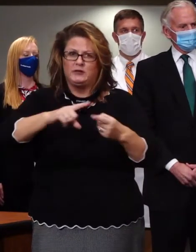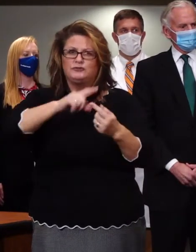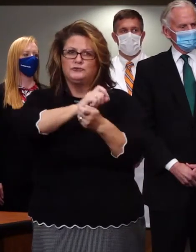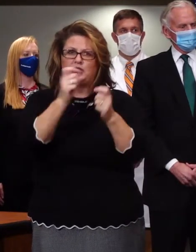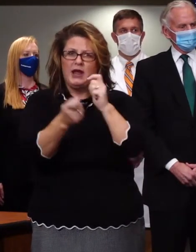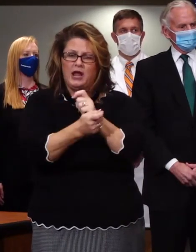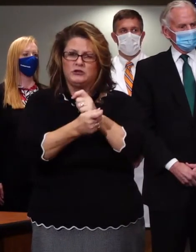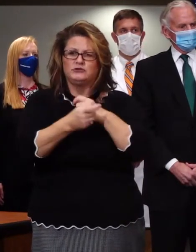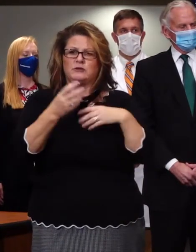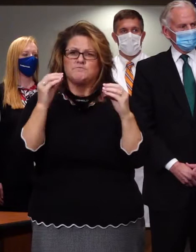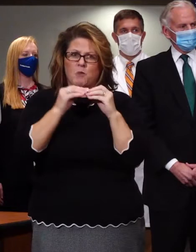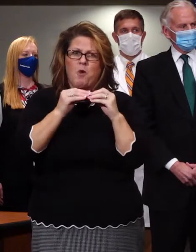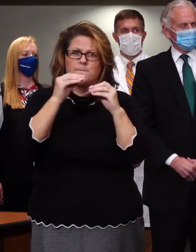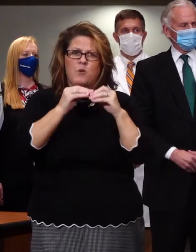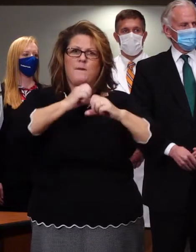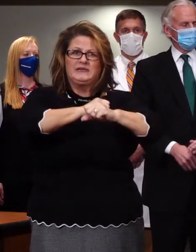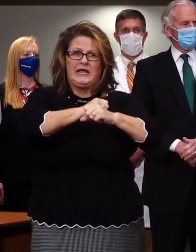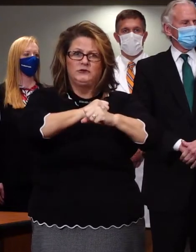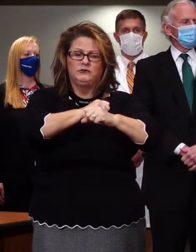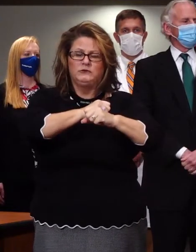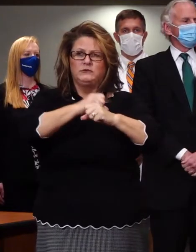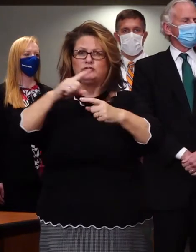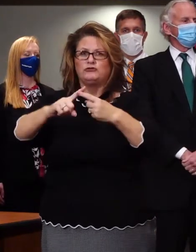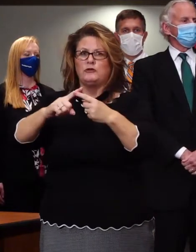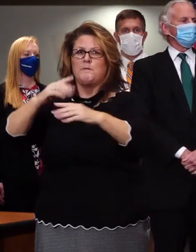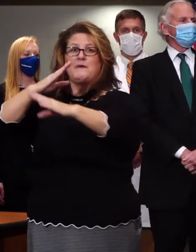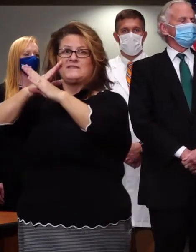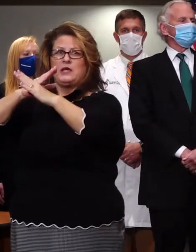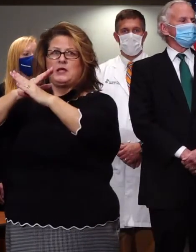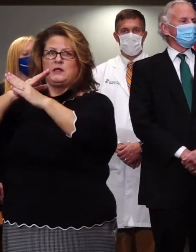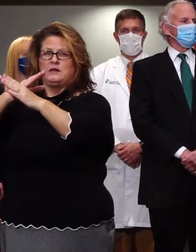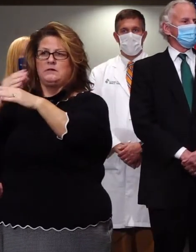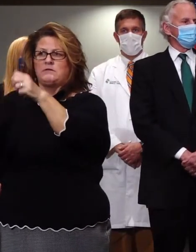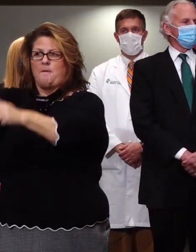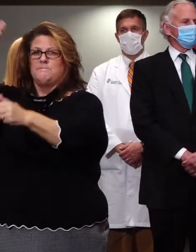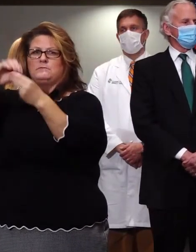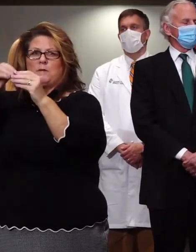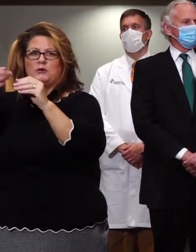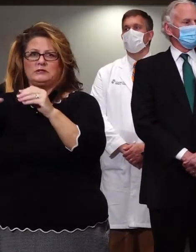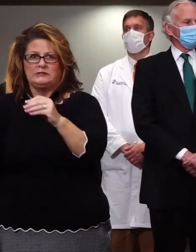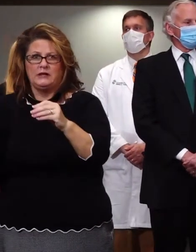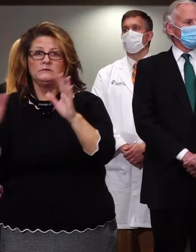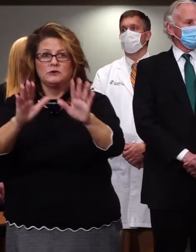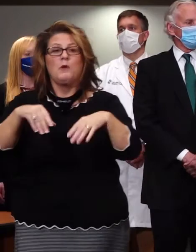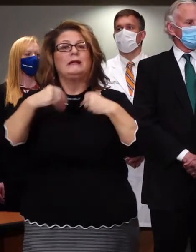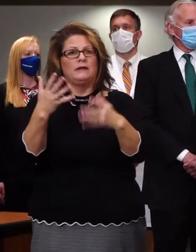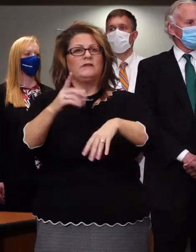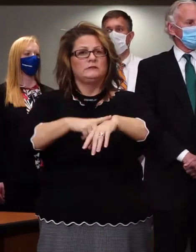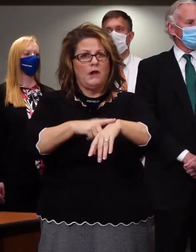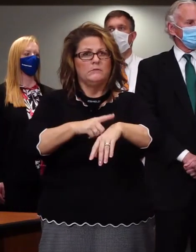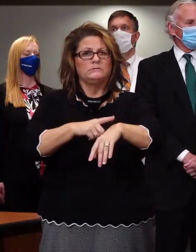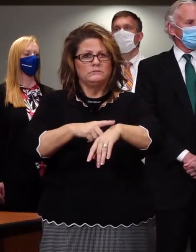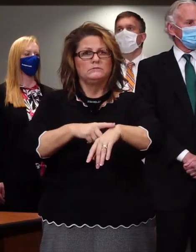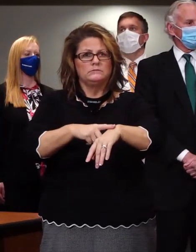that in the meantime, while we're waiting on the vaccine and we look forward to the time when there will be ample supply for everybody, there is a great deal more that we